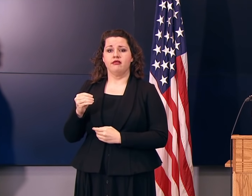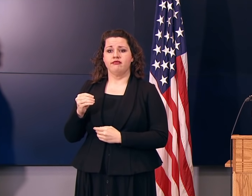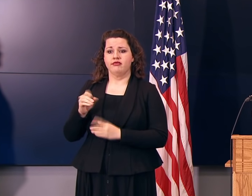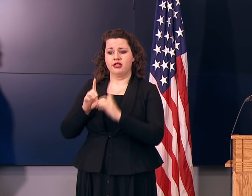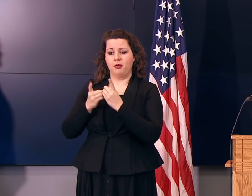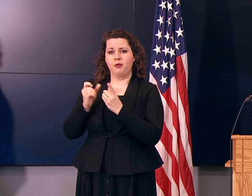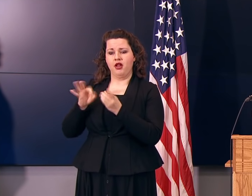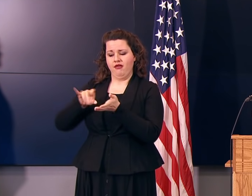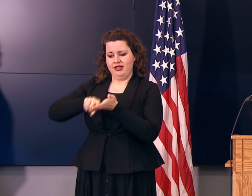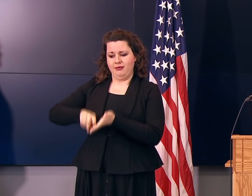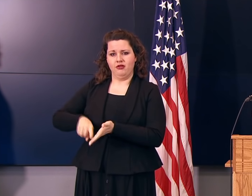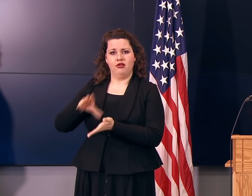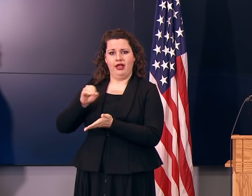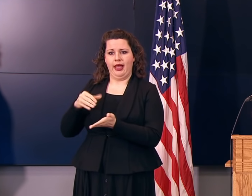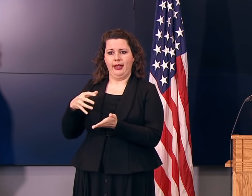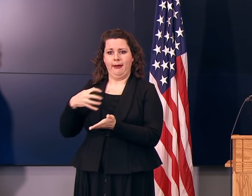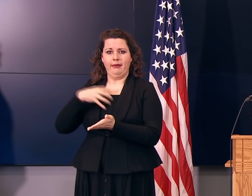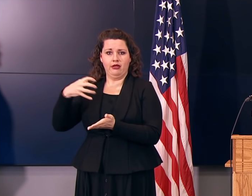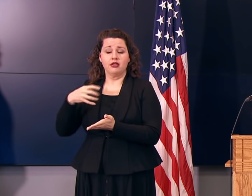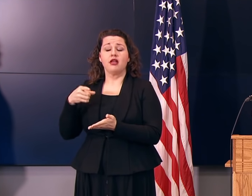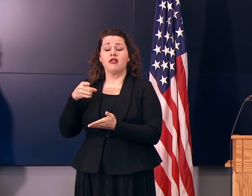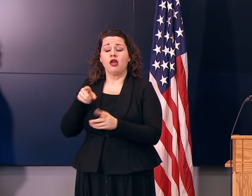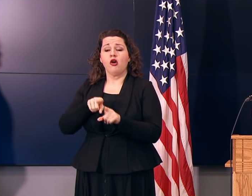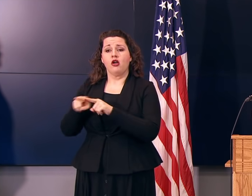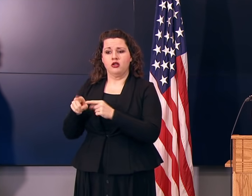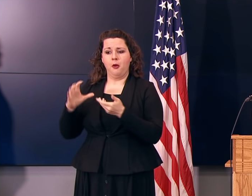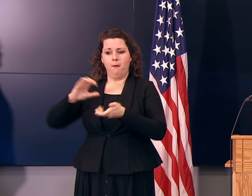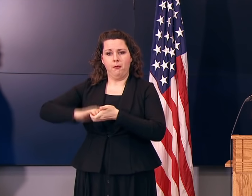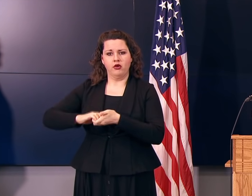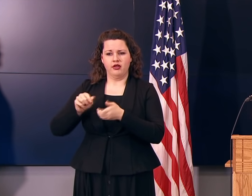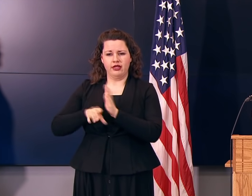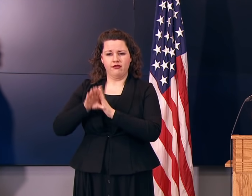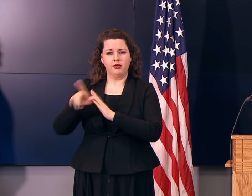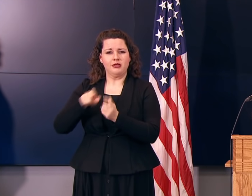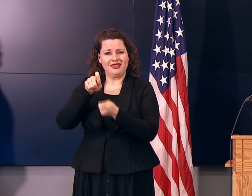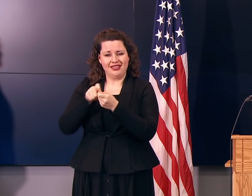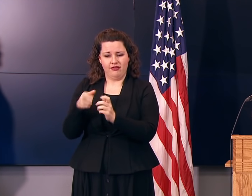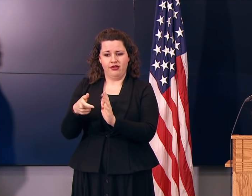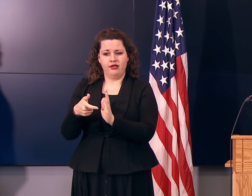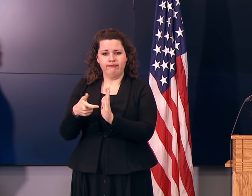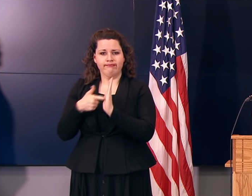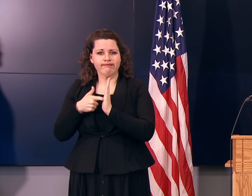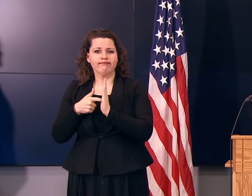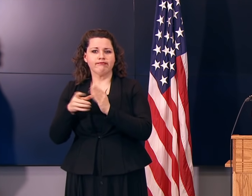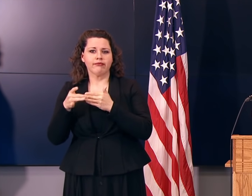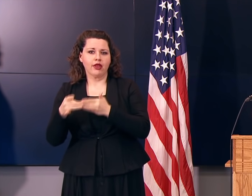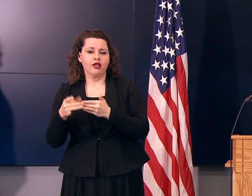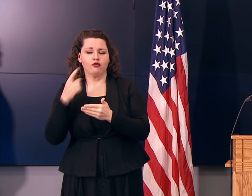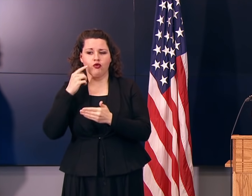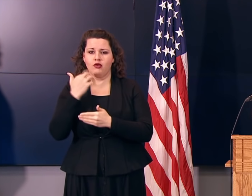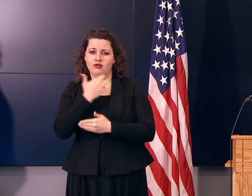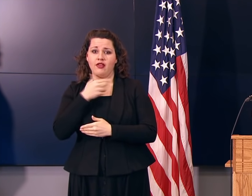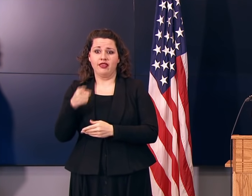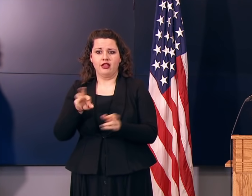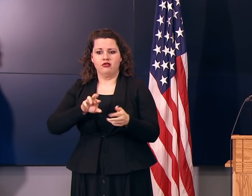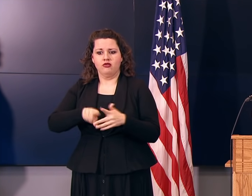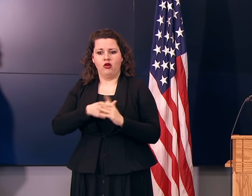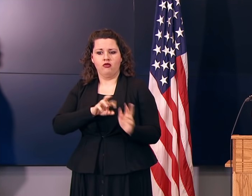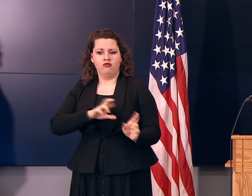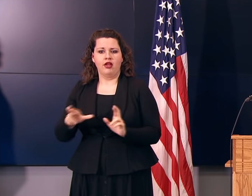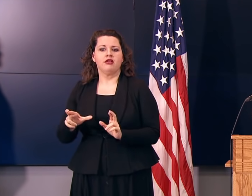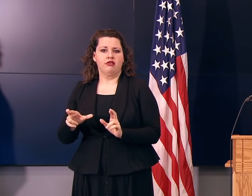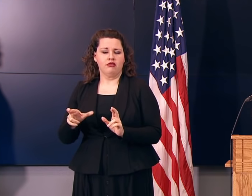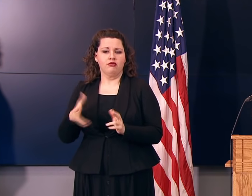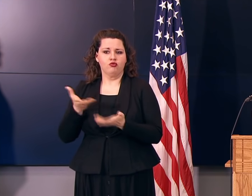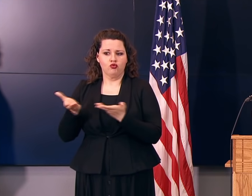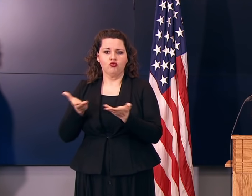Inspection and Appeals also partner together to develop specific guidance for restaurants as they prepare to begin serving their customers again